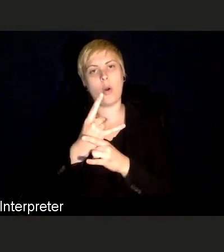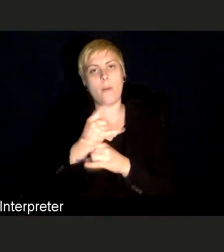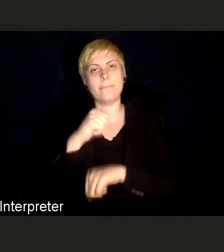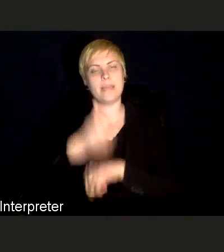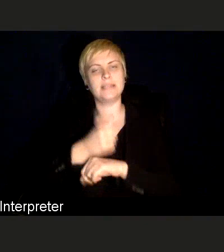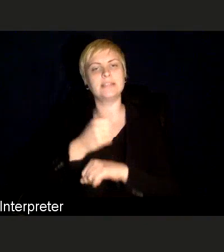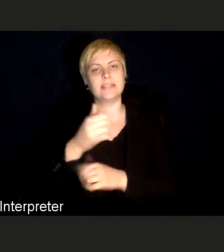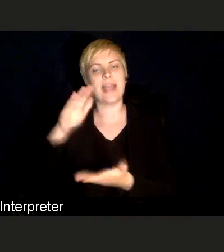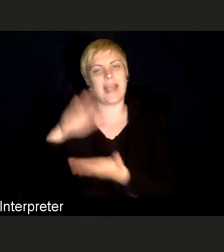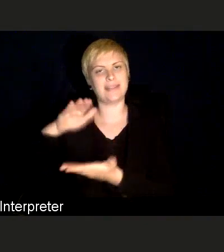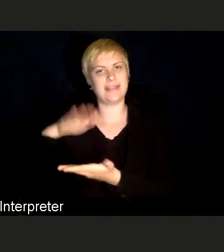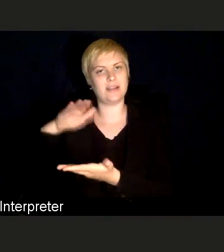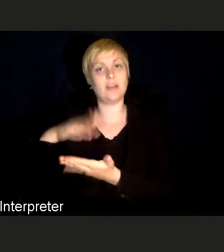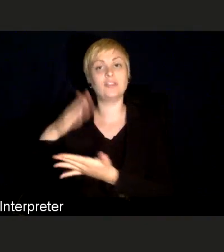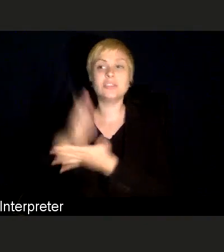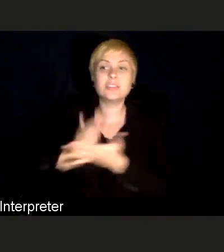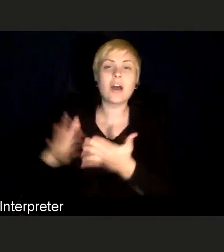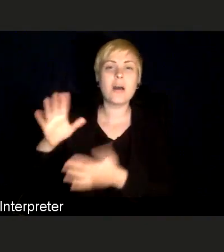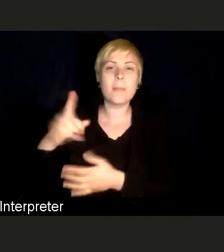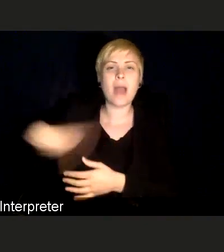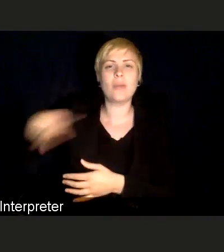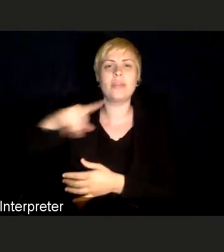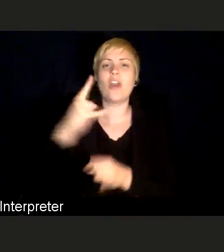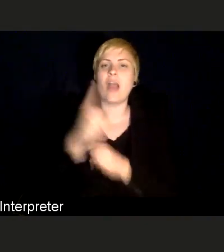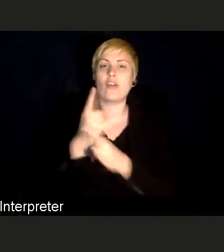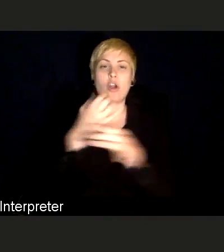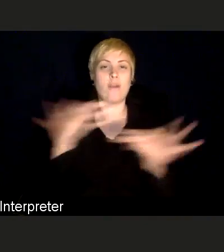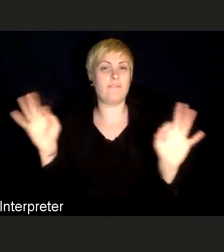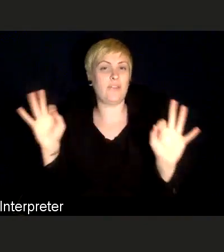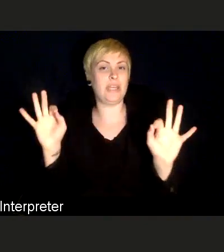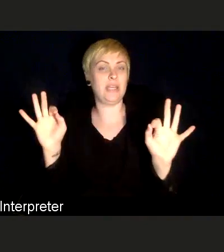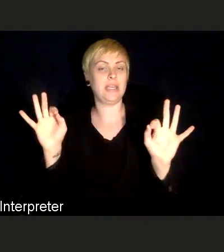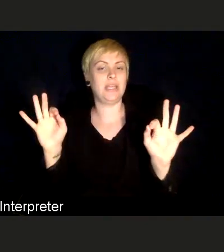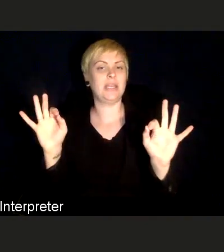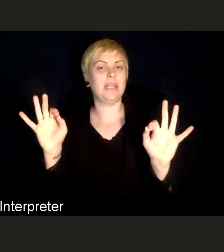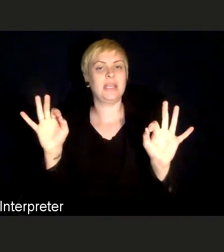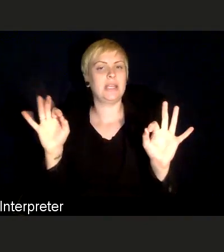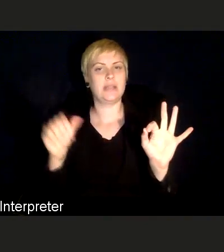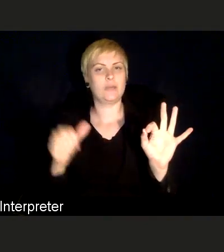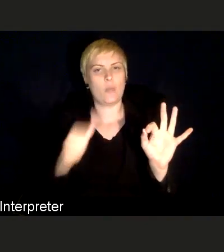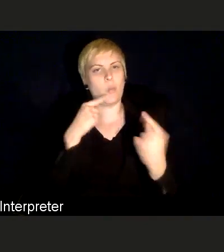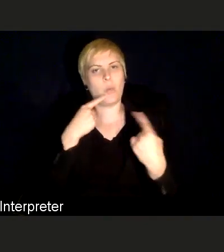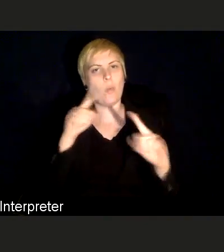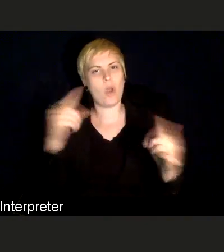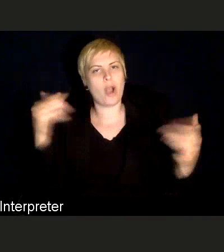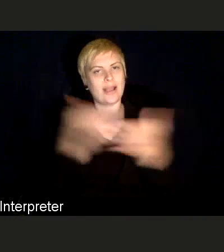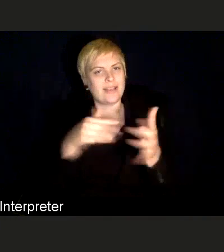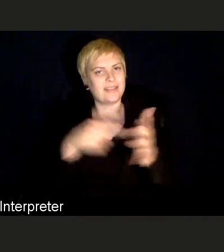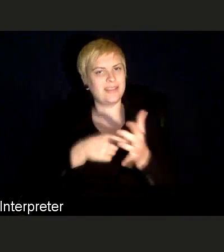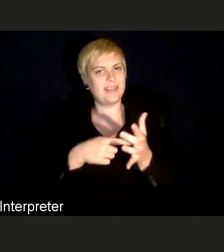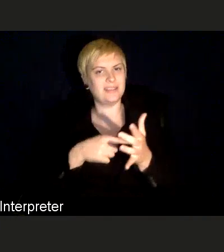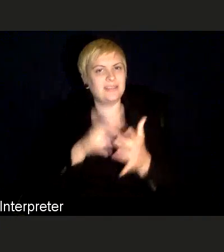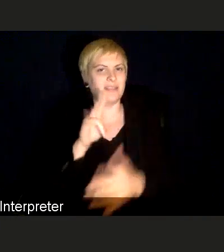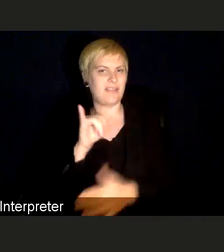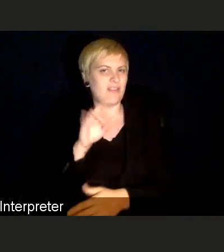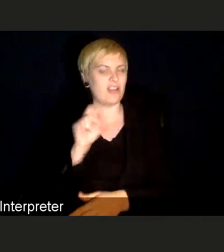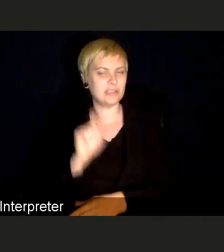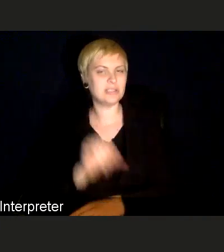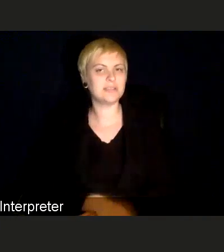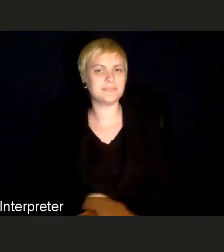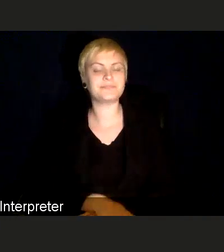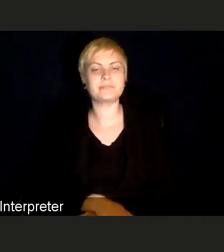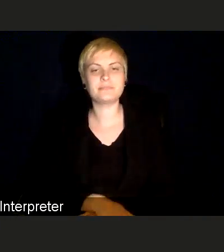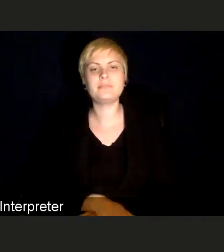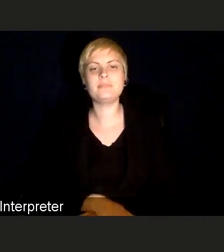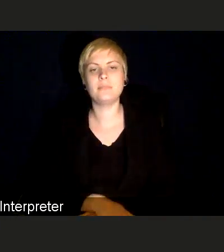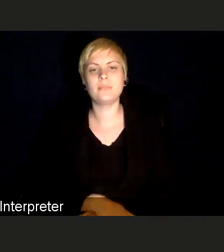hand sanitizers out there that are alcohol-free, and that is found to not be effective against the virus. So please